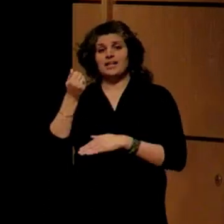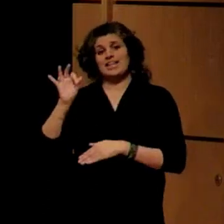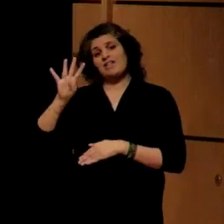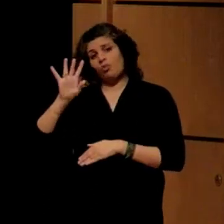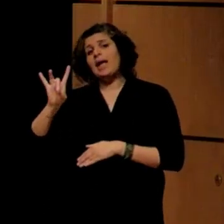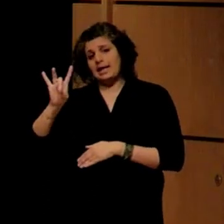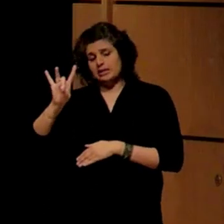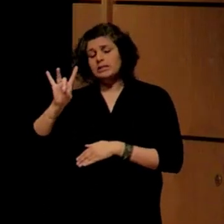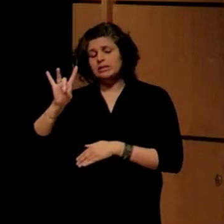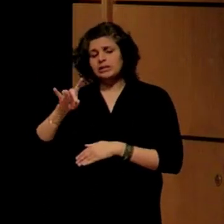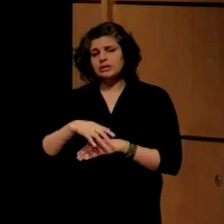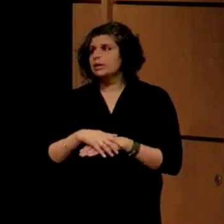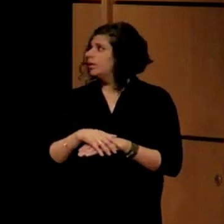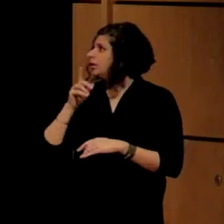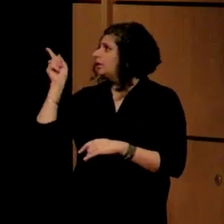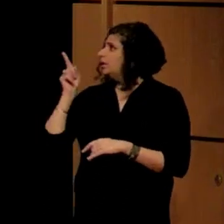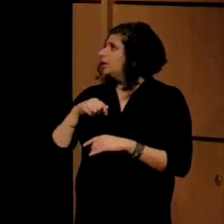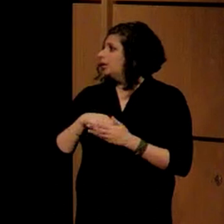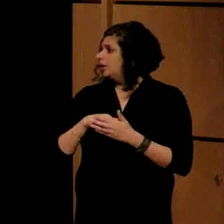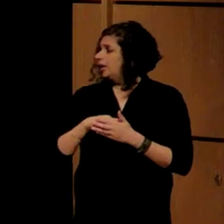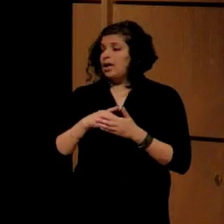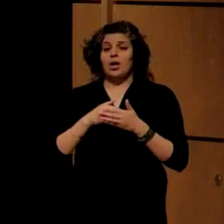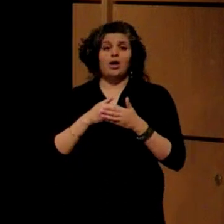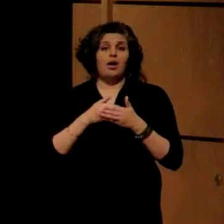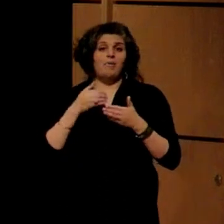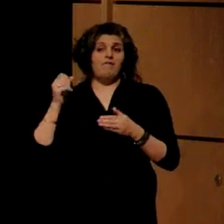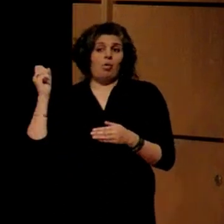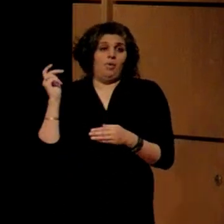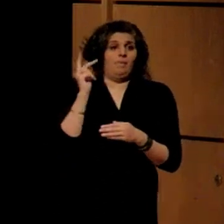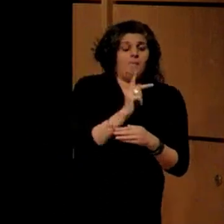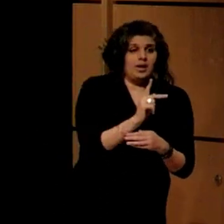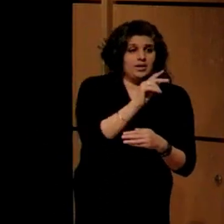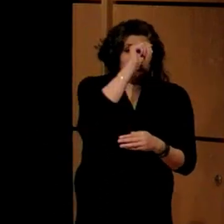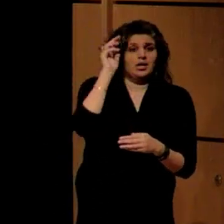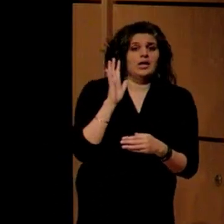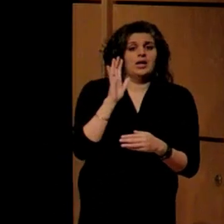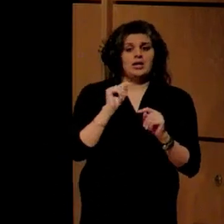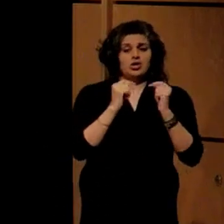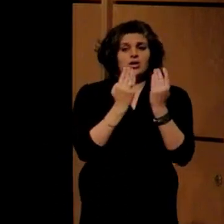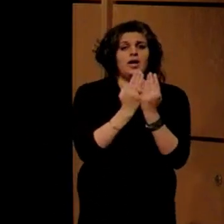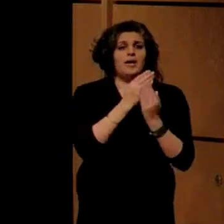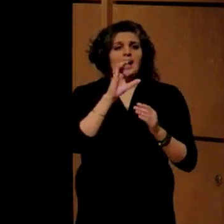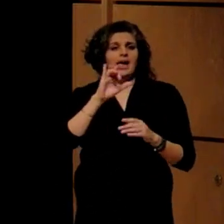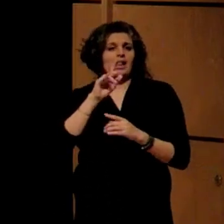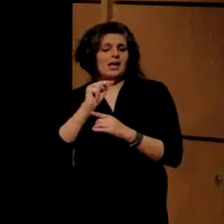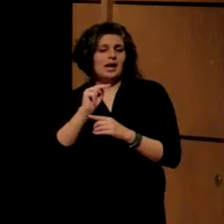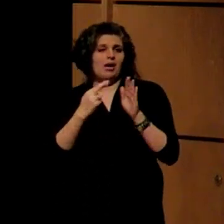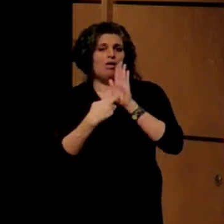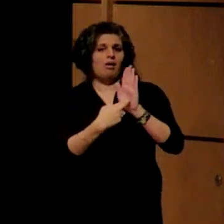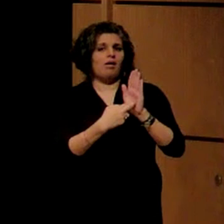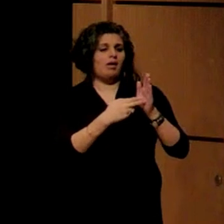1948. This spring, before repatriation took place in Alaska, tribal and clan representatives held a